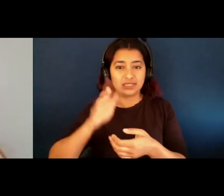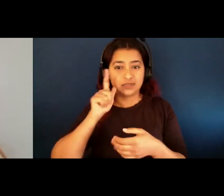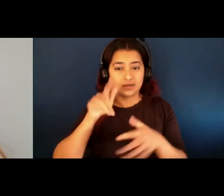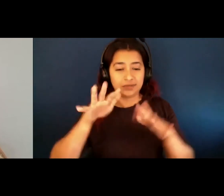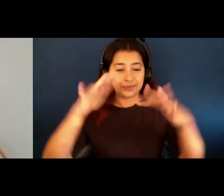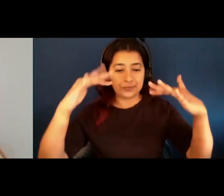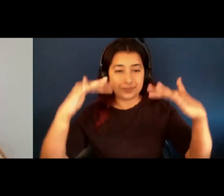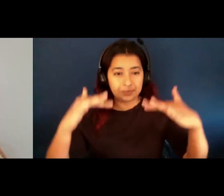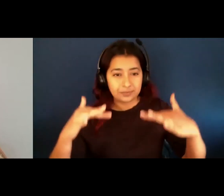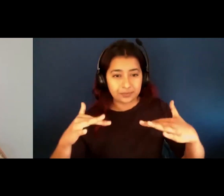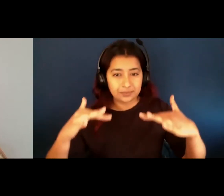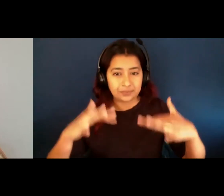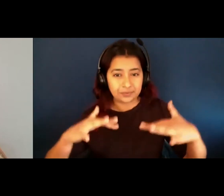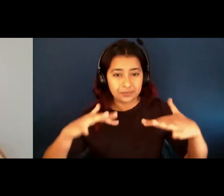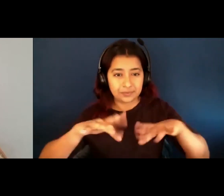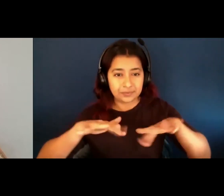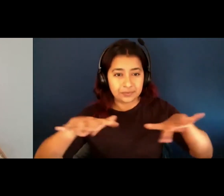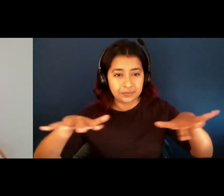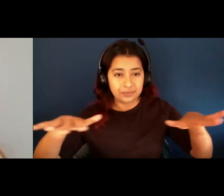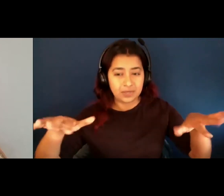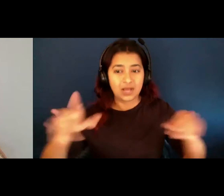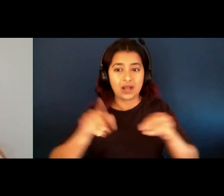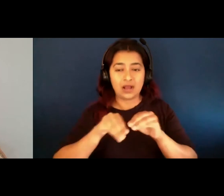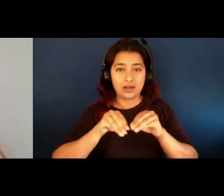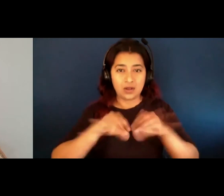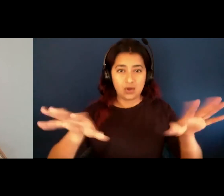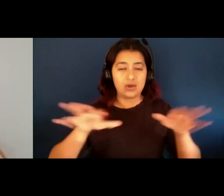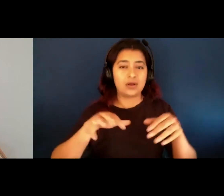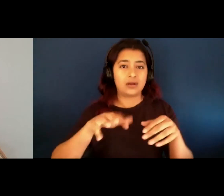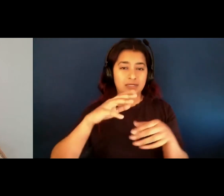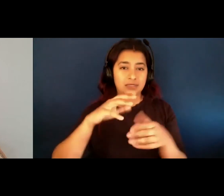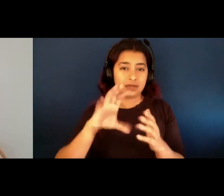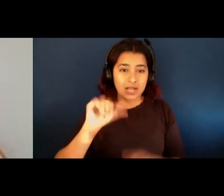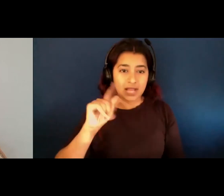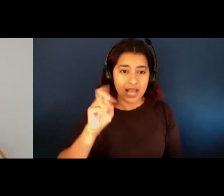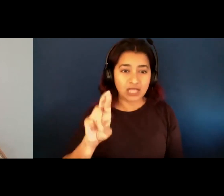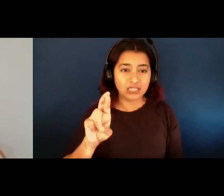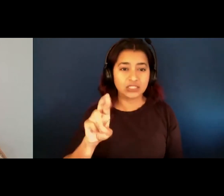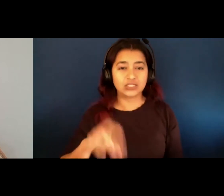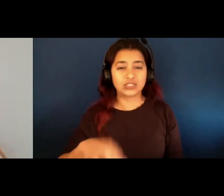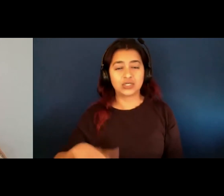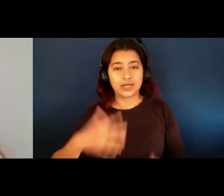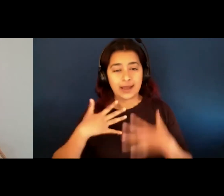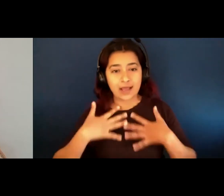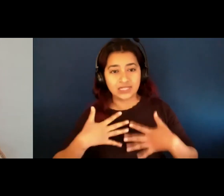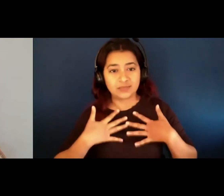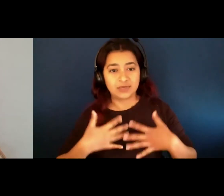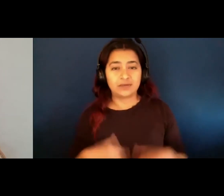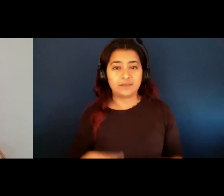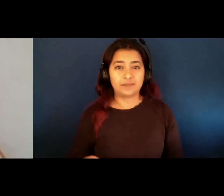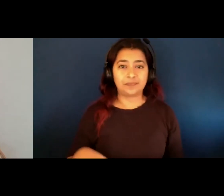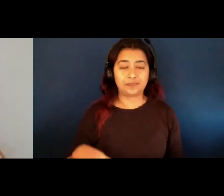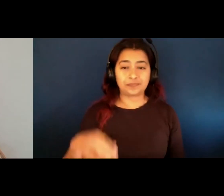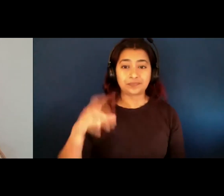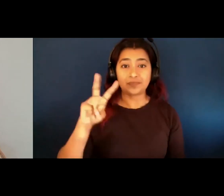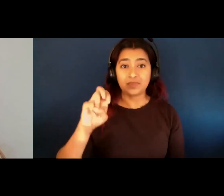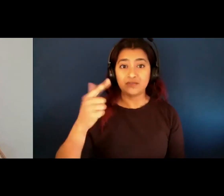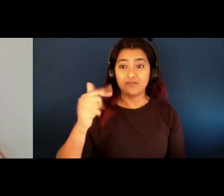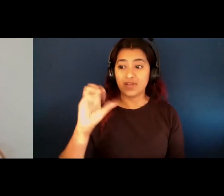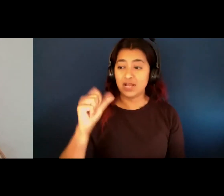the surface and fueled an epidemic of cancer and asthma. Vega thought the word plume was